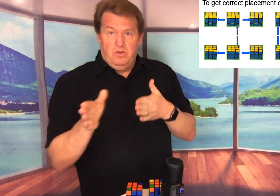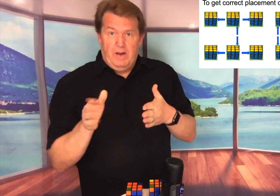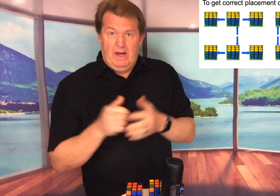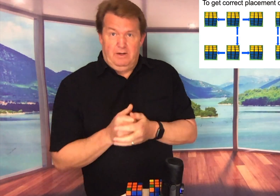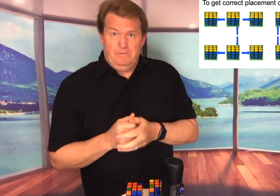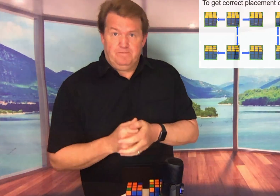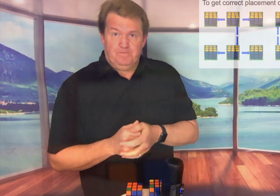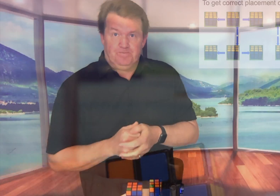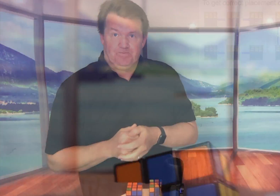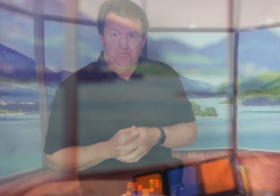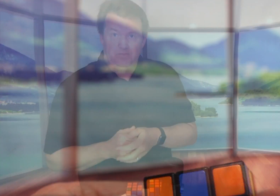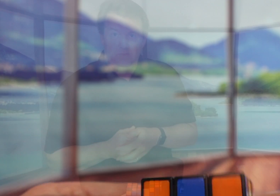pattern.